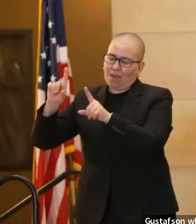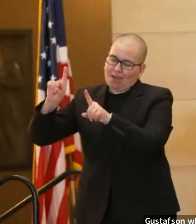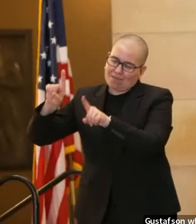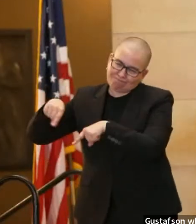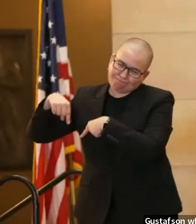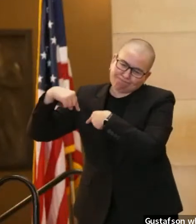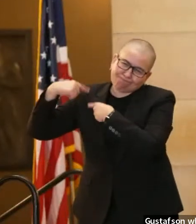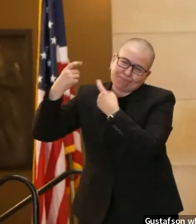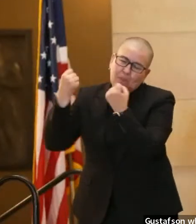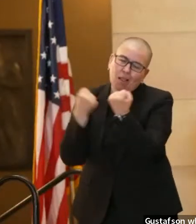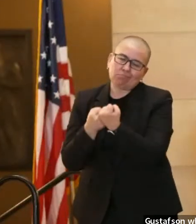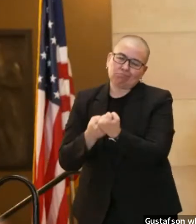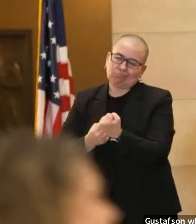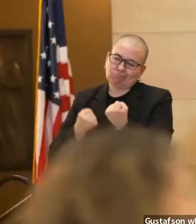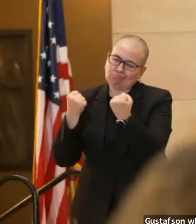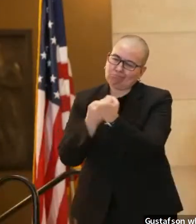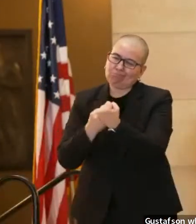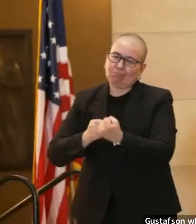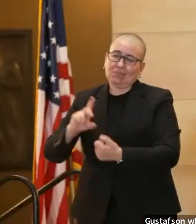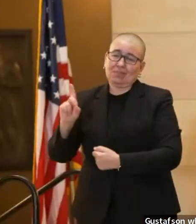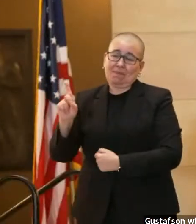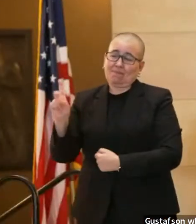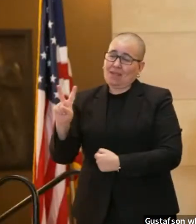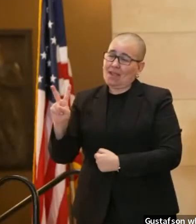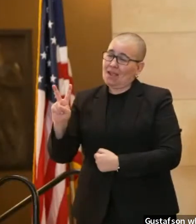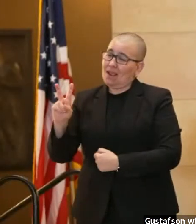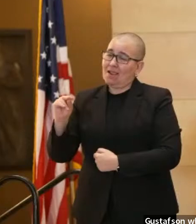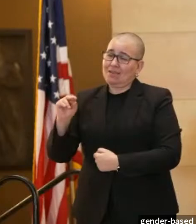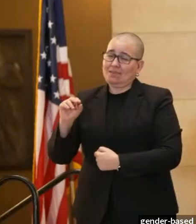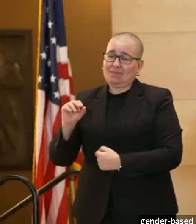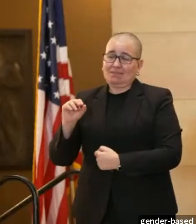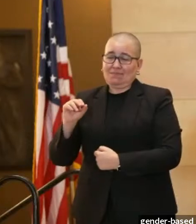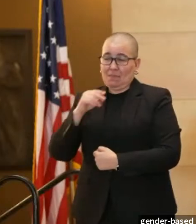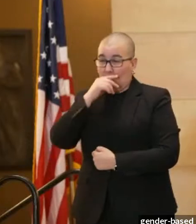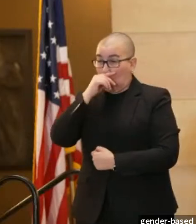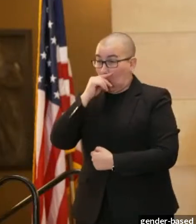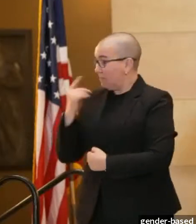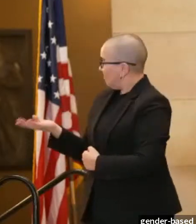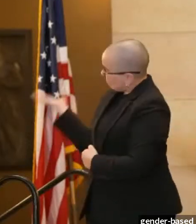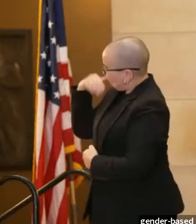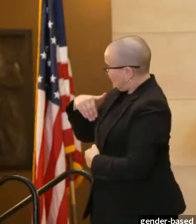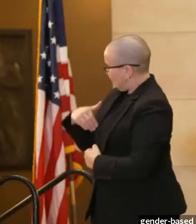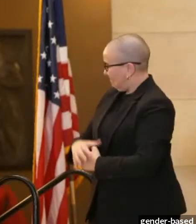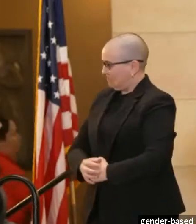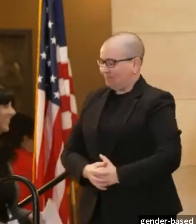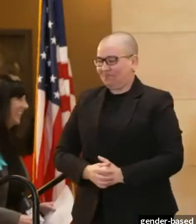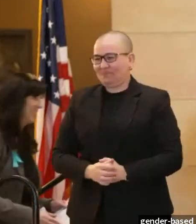so I would love if she could bring her to the, there she is, bring her to the stage.